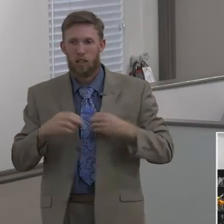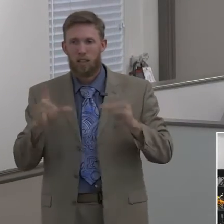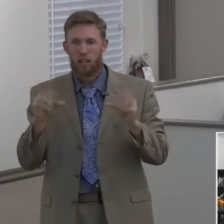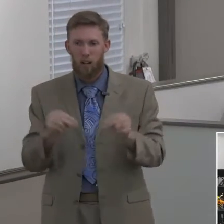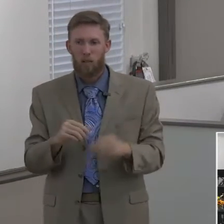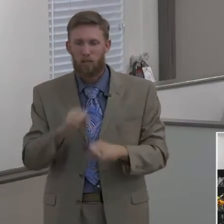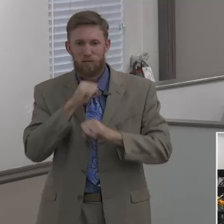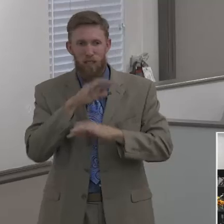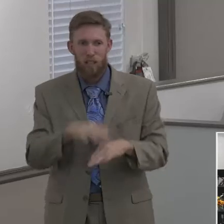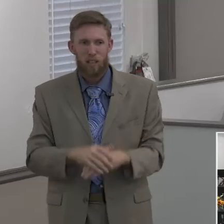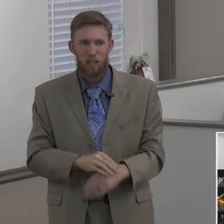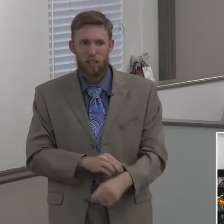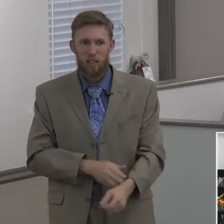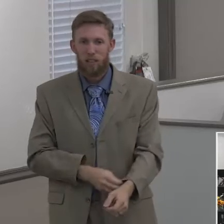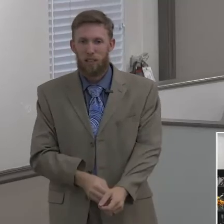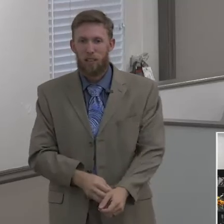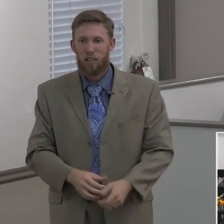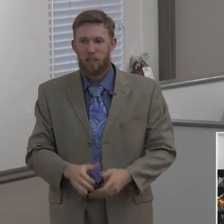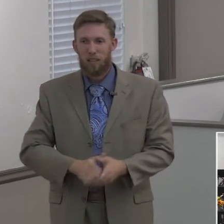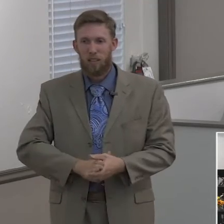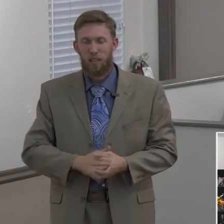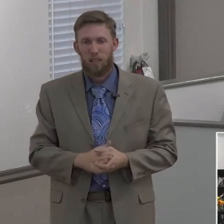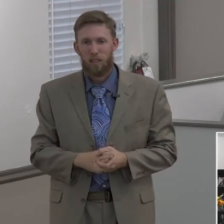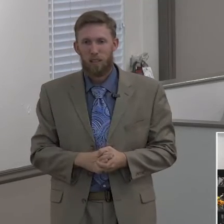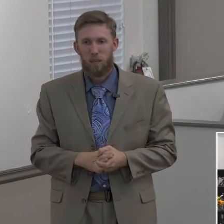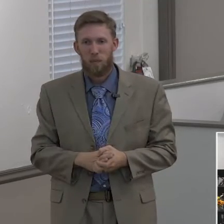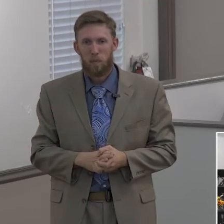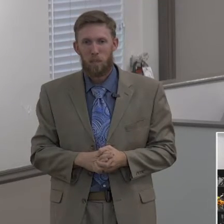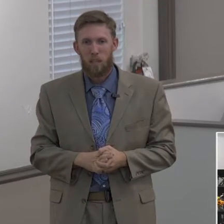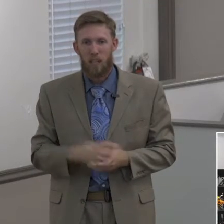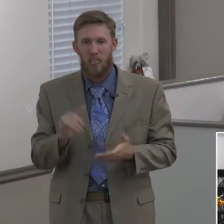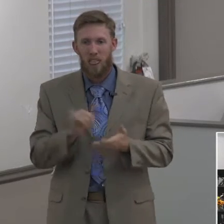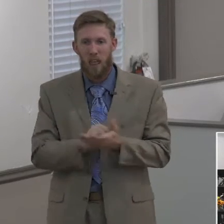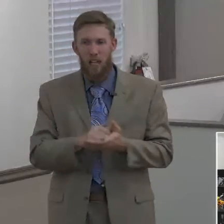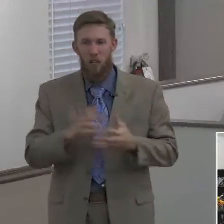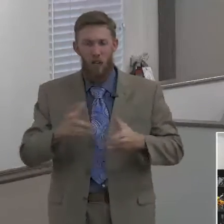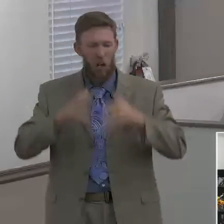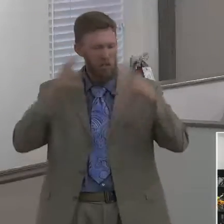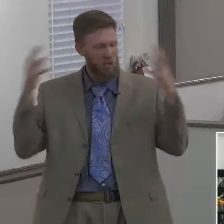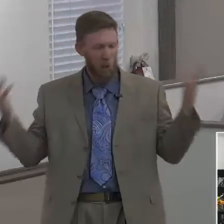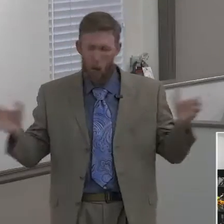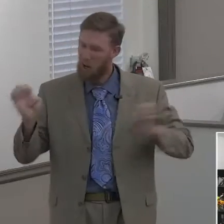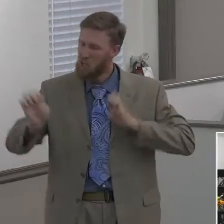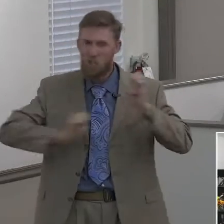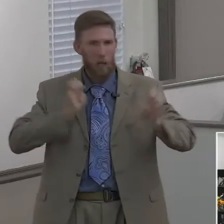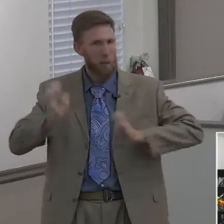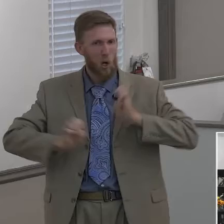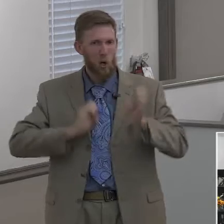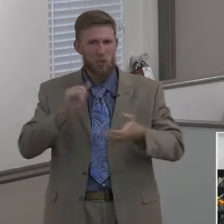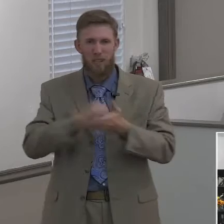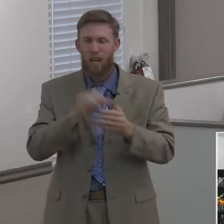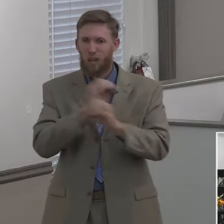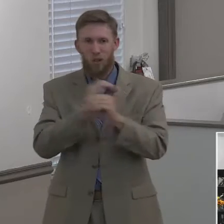Nothing like that. Okay? That's excessive emotion.